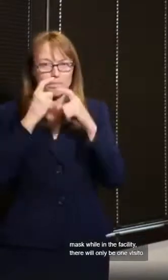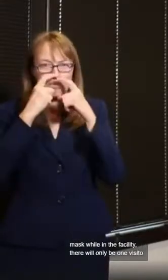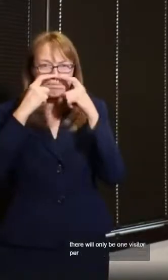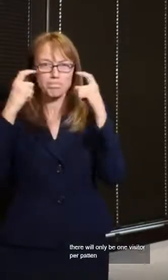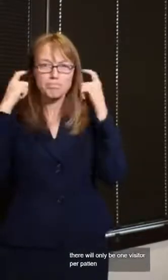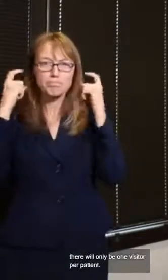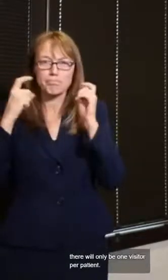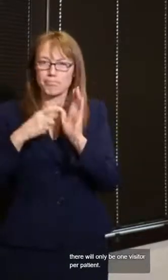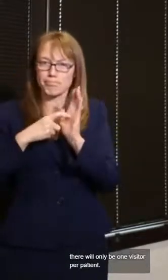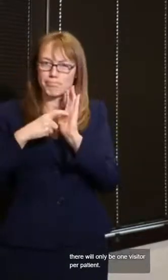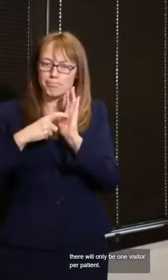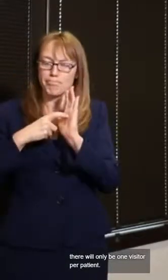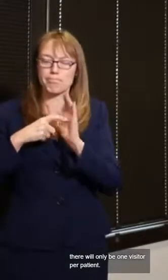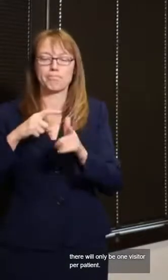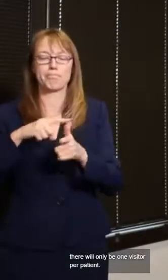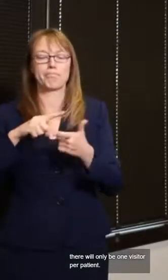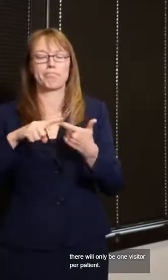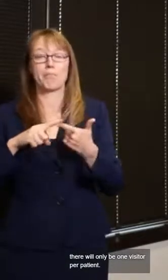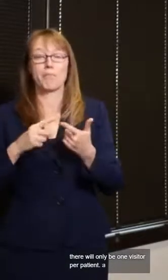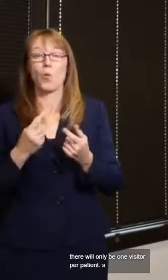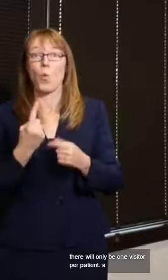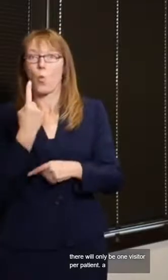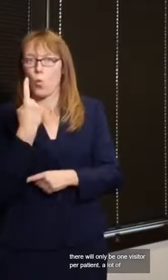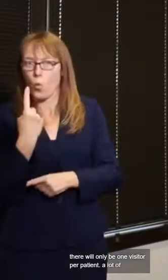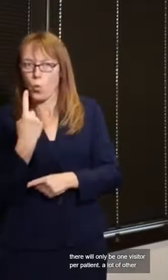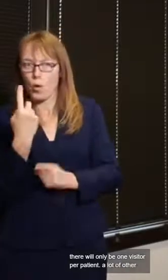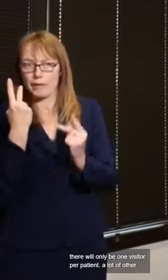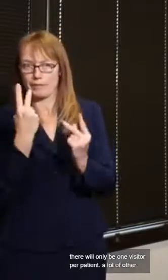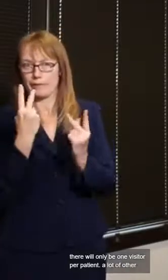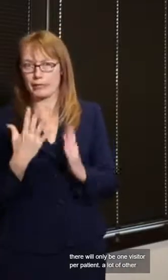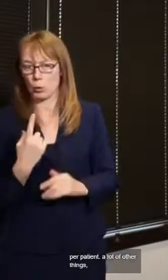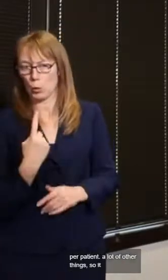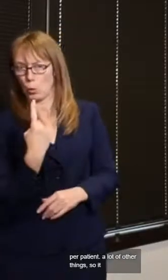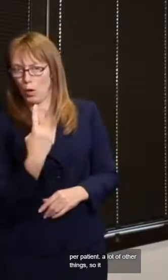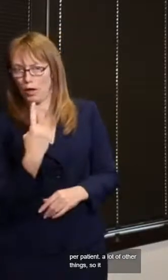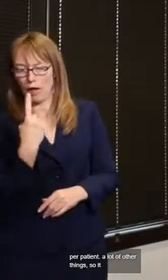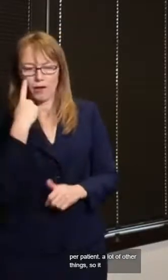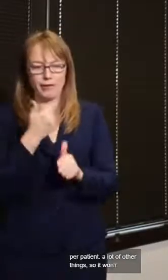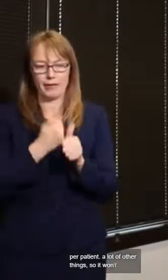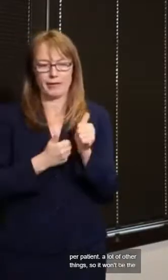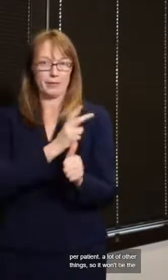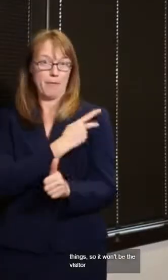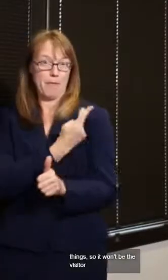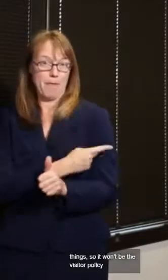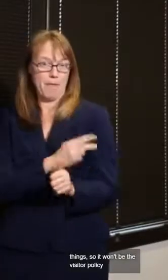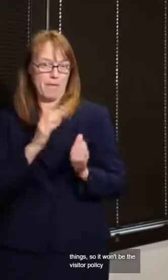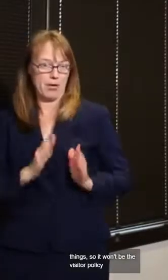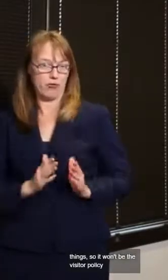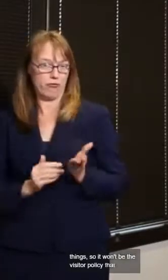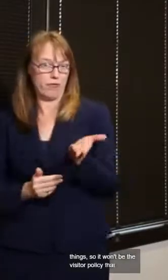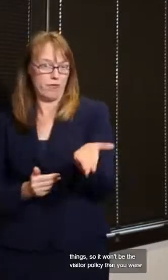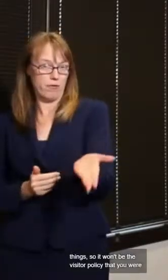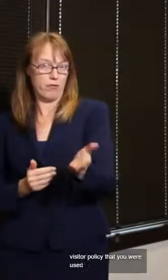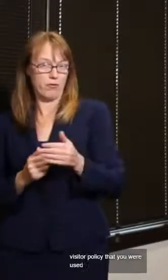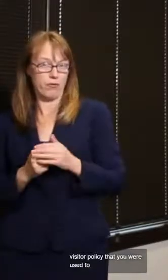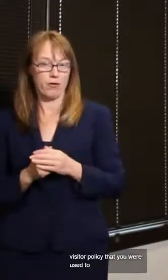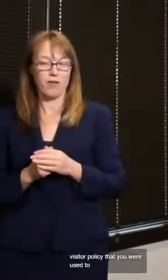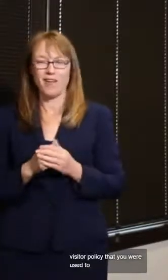per patient. A lot of other things. So it won't be the visitor policy that you were used